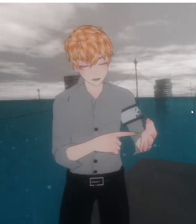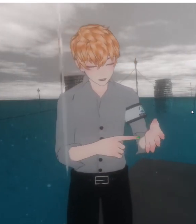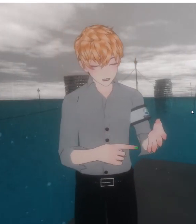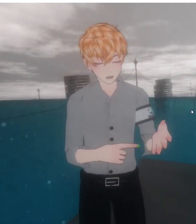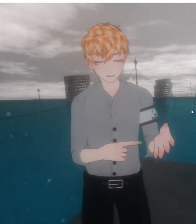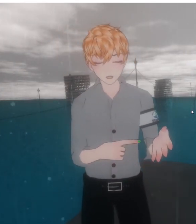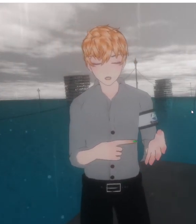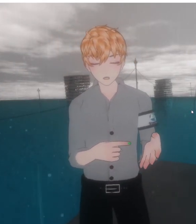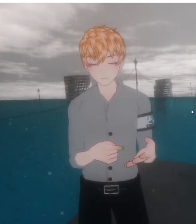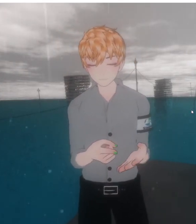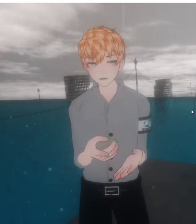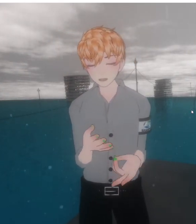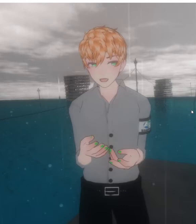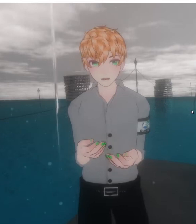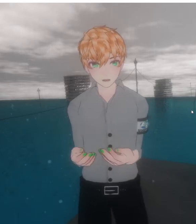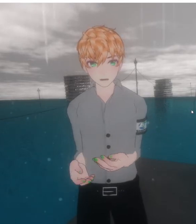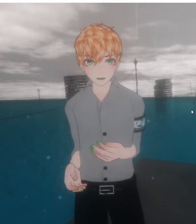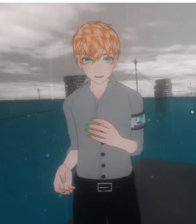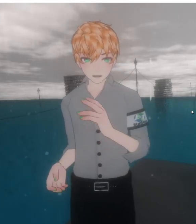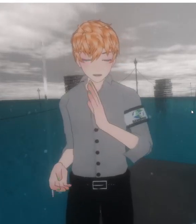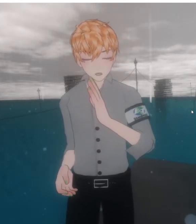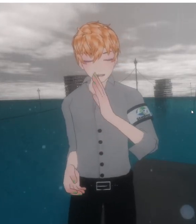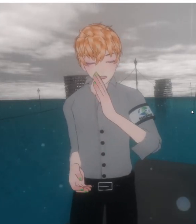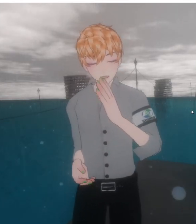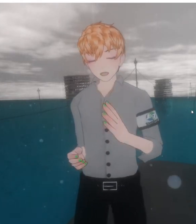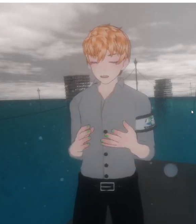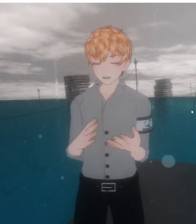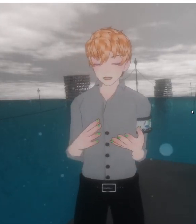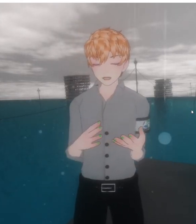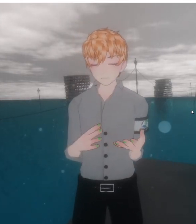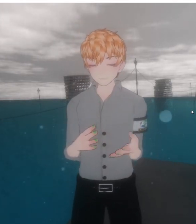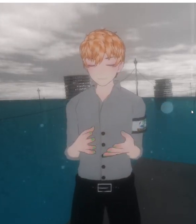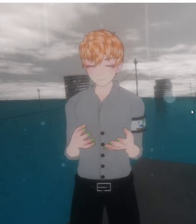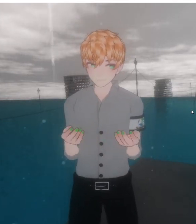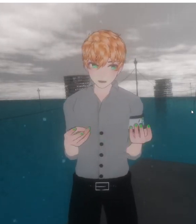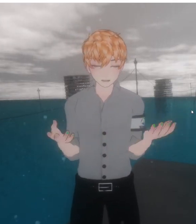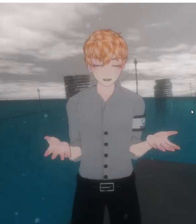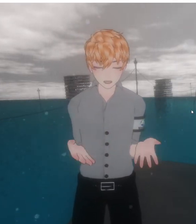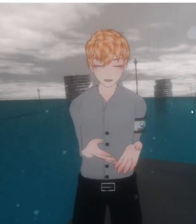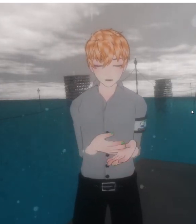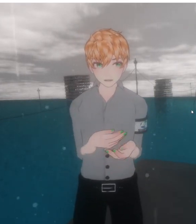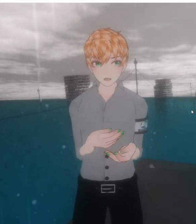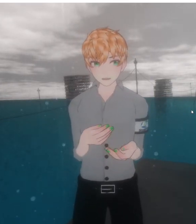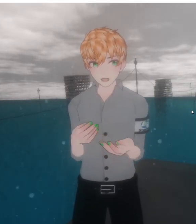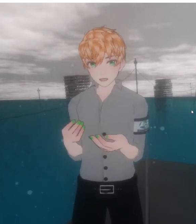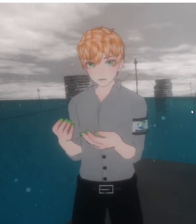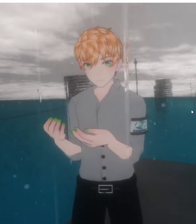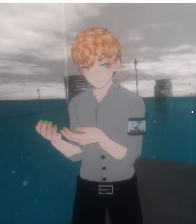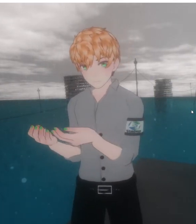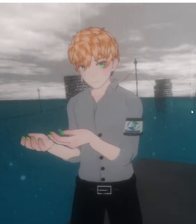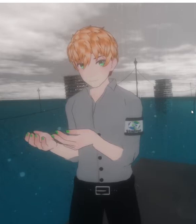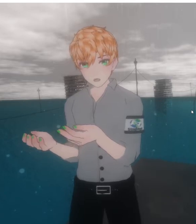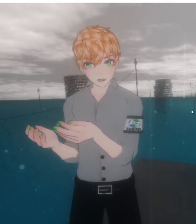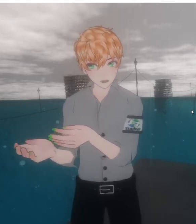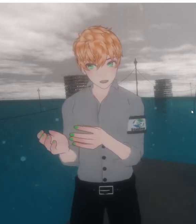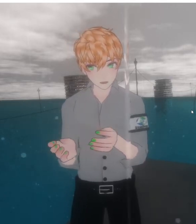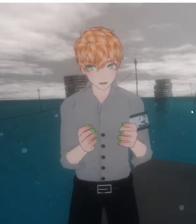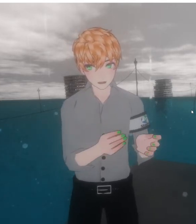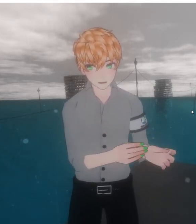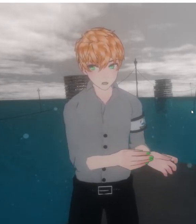subtitles, so you have a rough translation of what's going on. Though it's sign language, so it's not all like word for